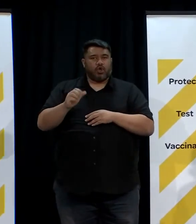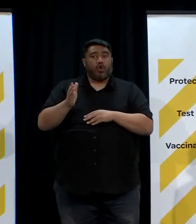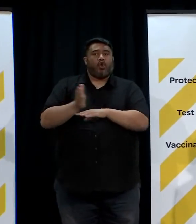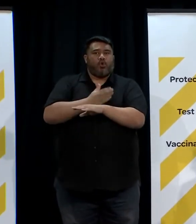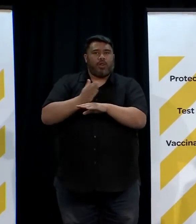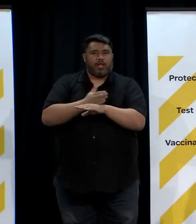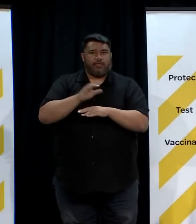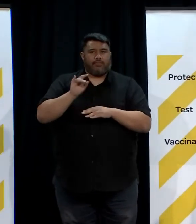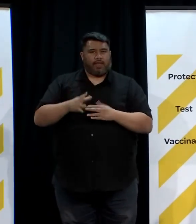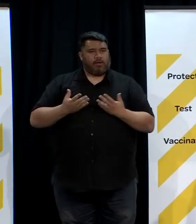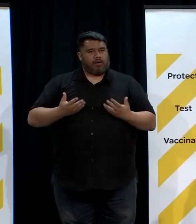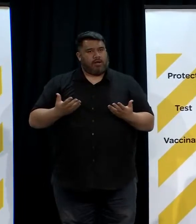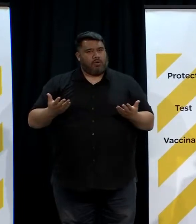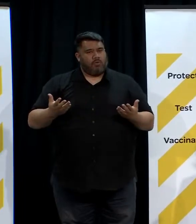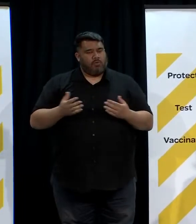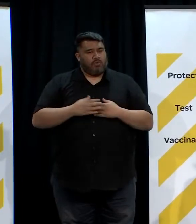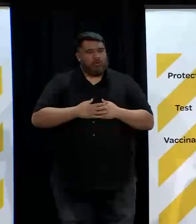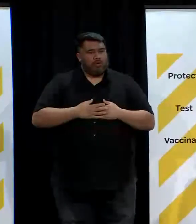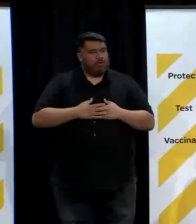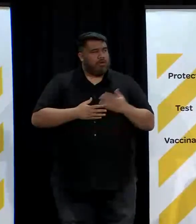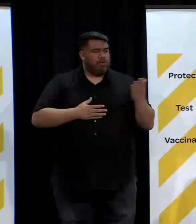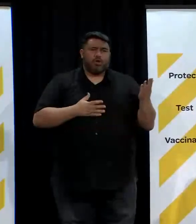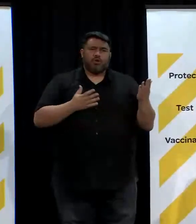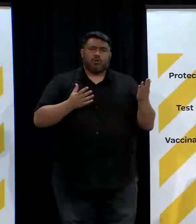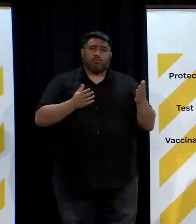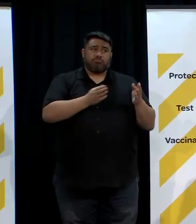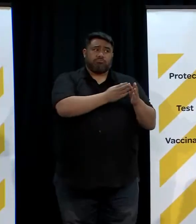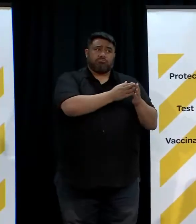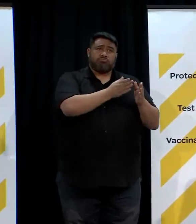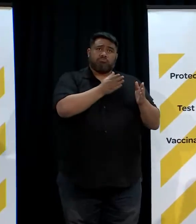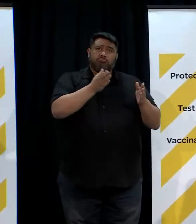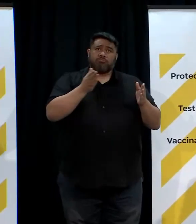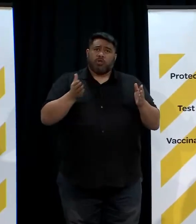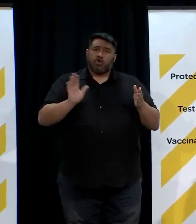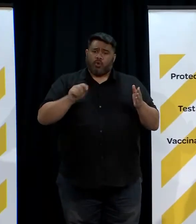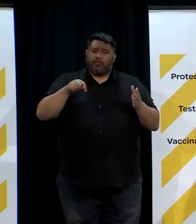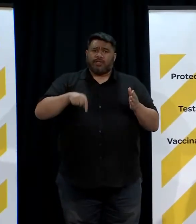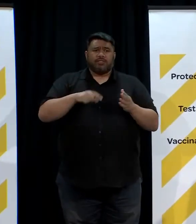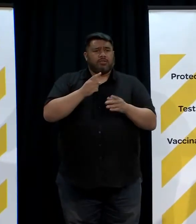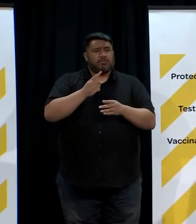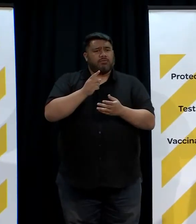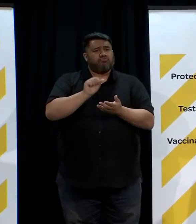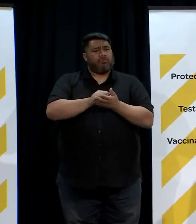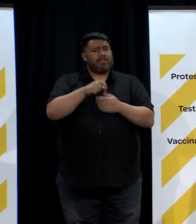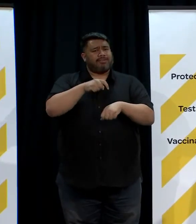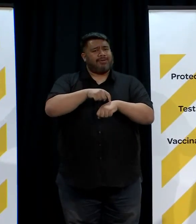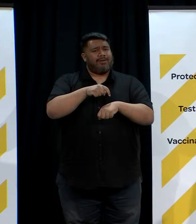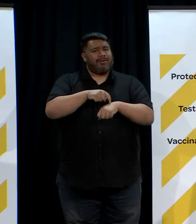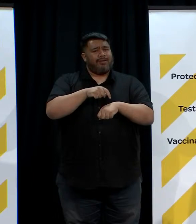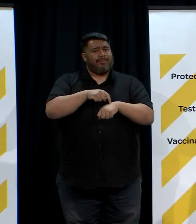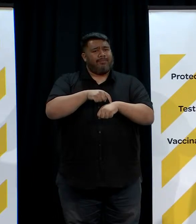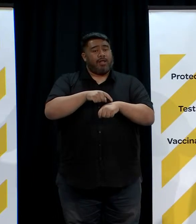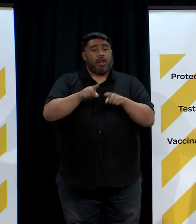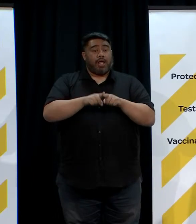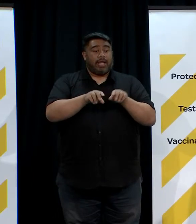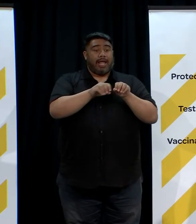in the outbreak? This is the time when we would be doing it. In the first part of the outbreak, we're just testing widely